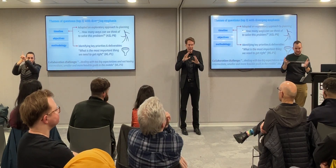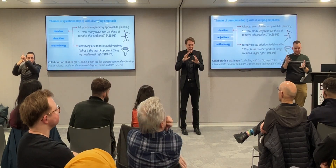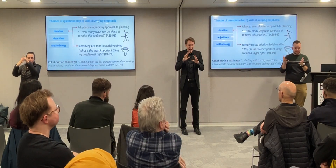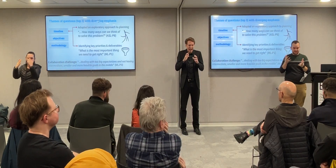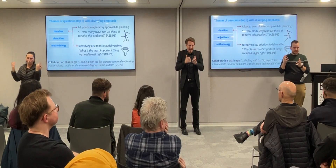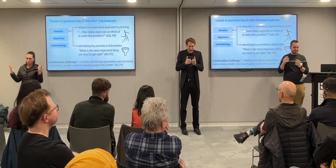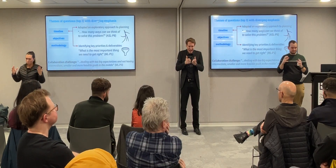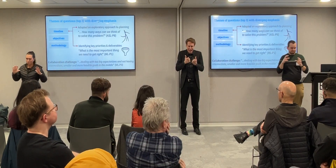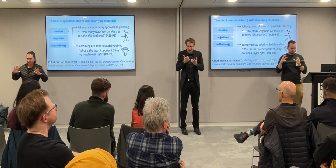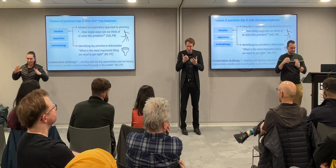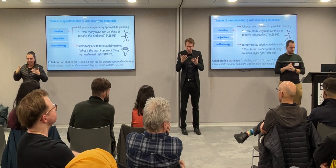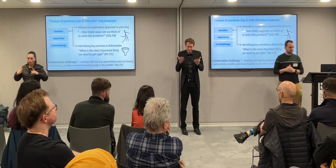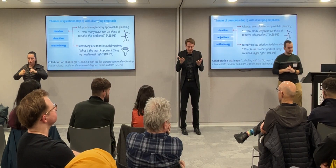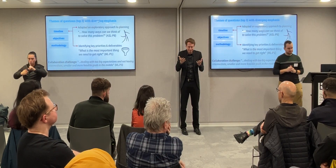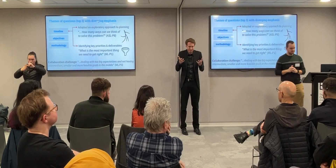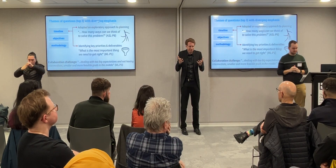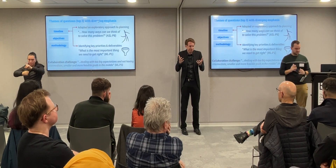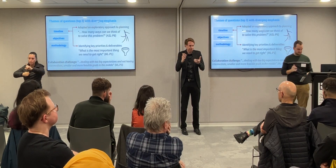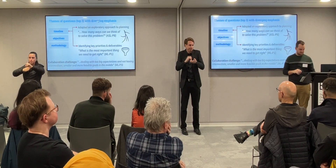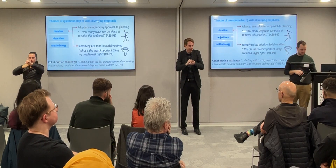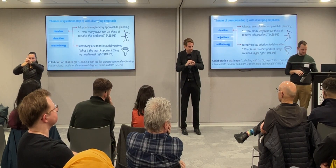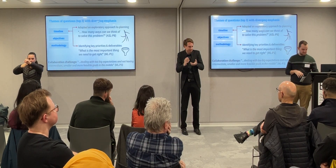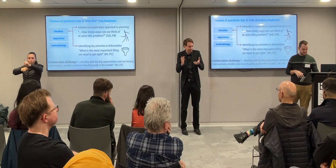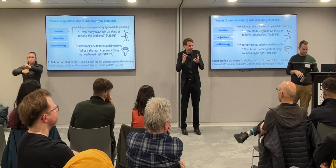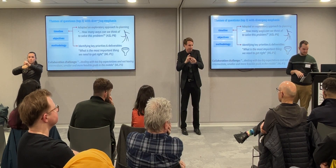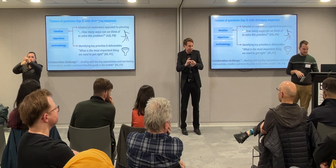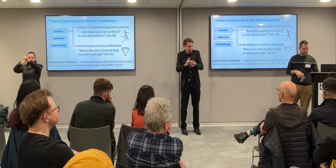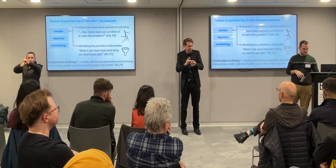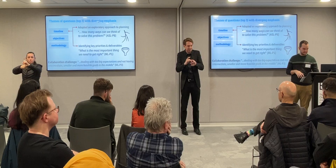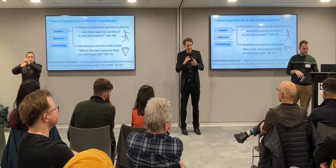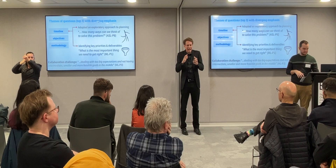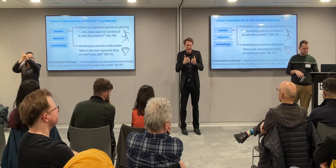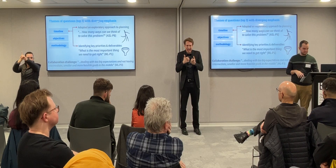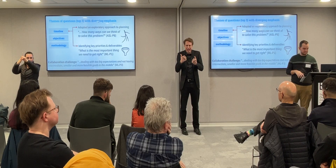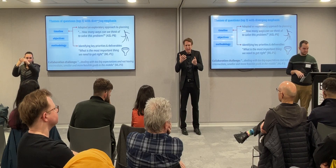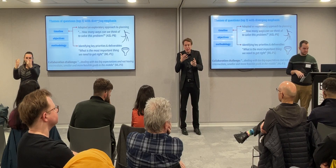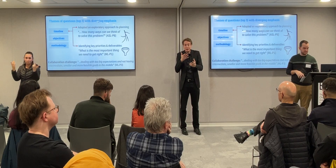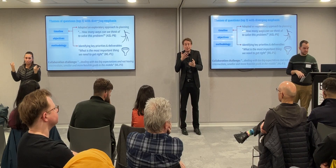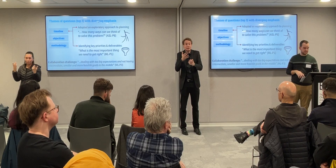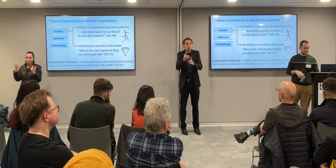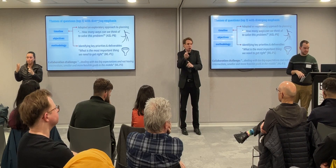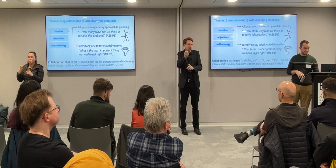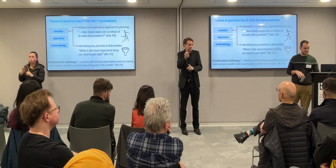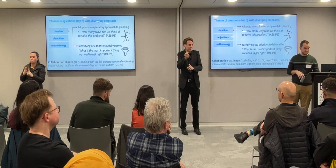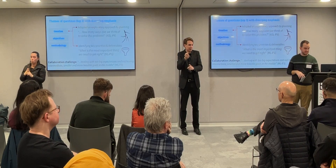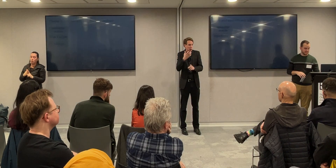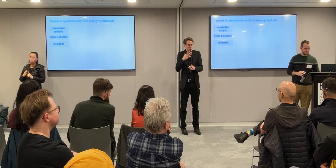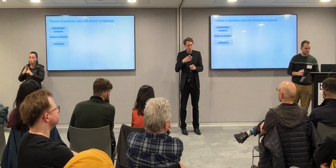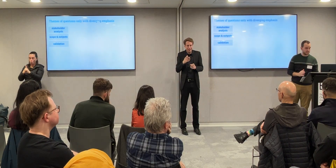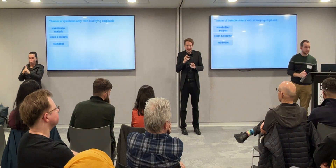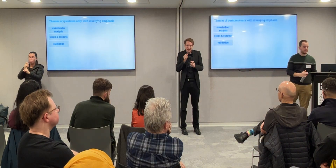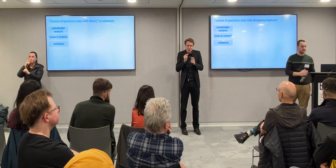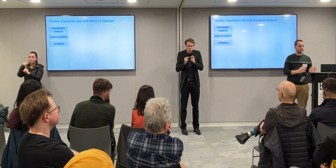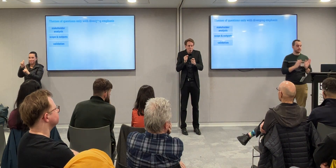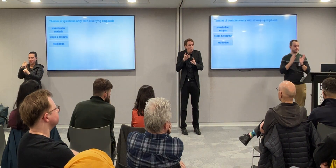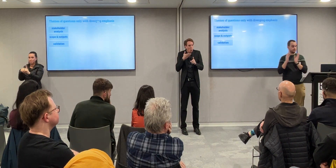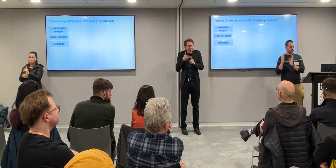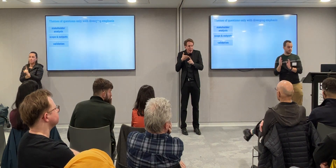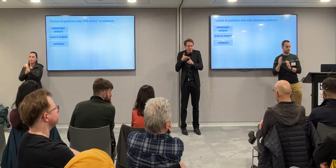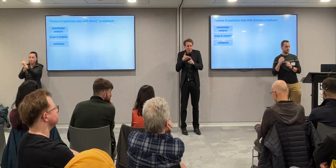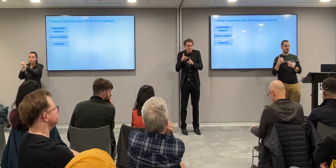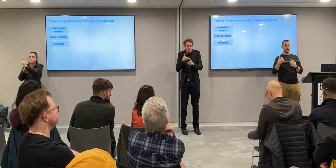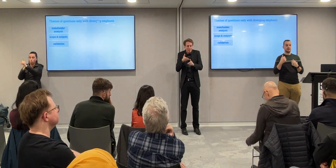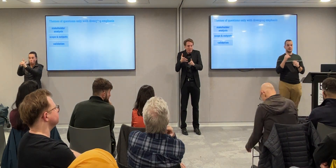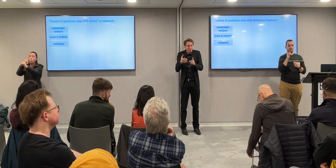to arrive there, we need smaller and more feasible goals to get us even to the middle of the goals.